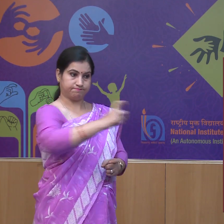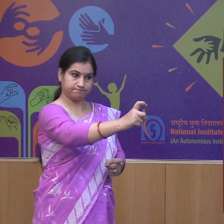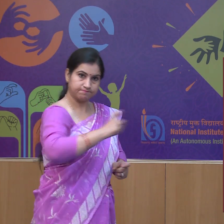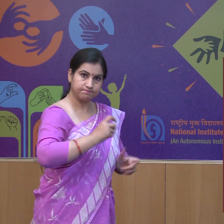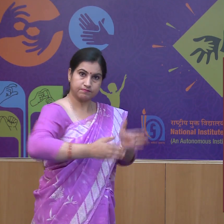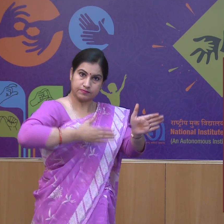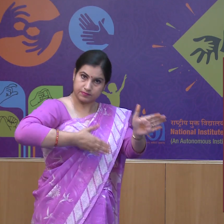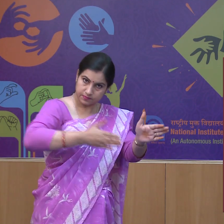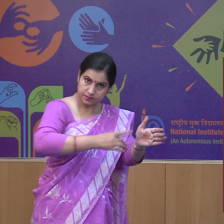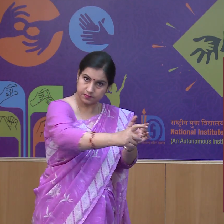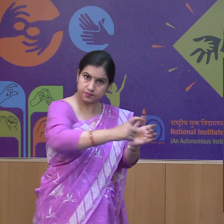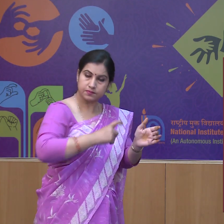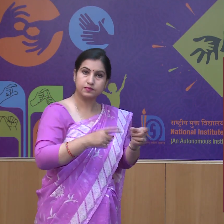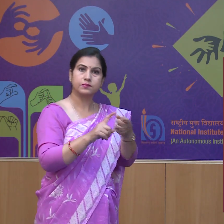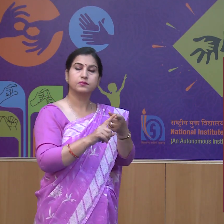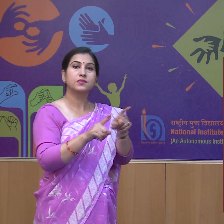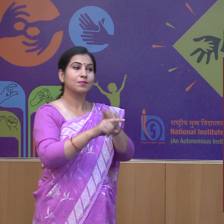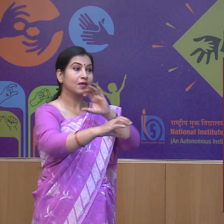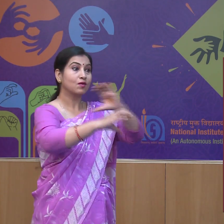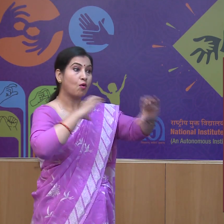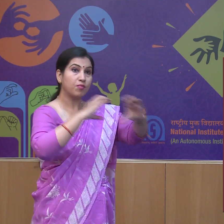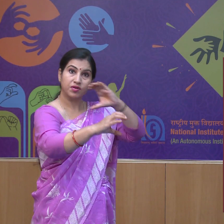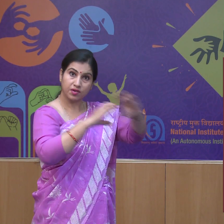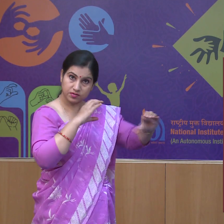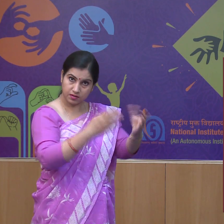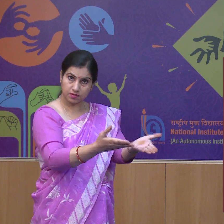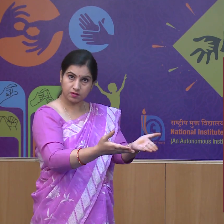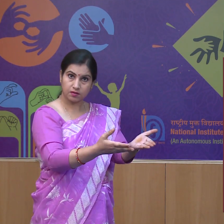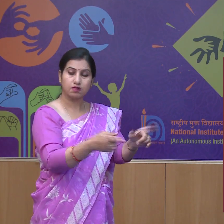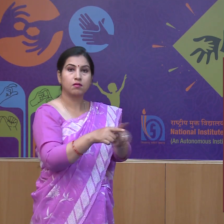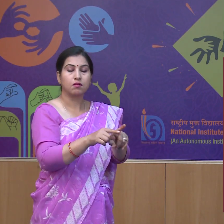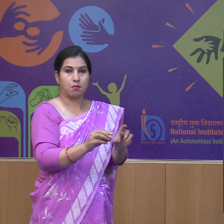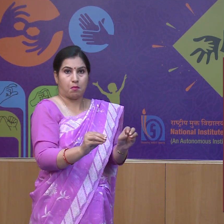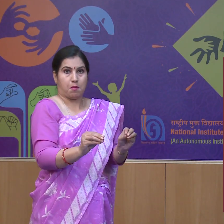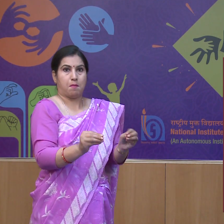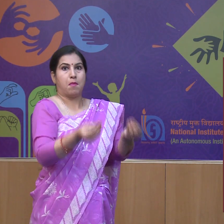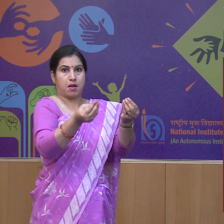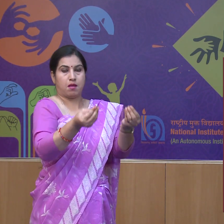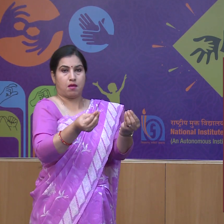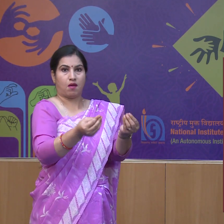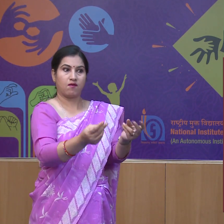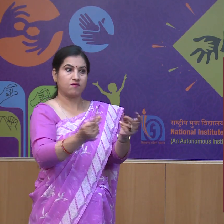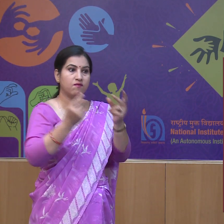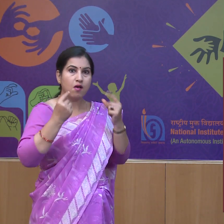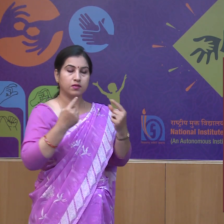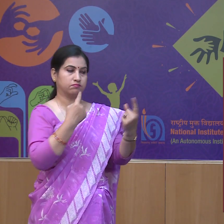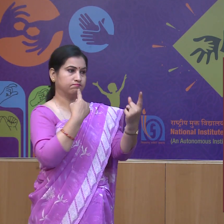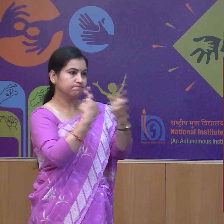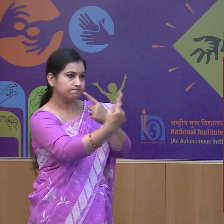transportation and communication became faster